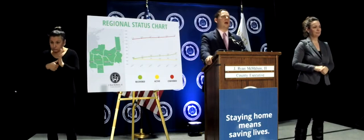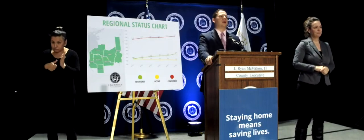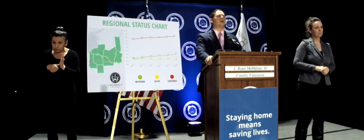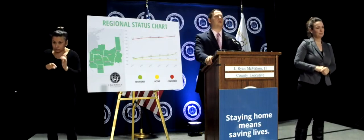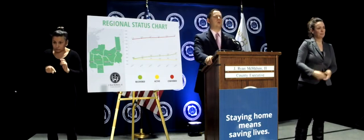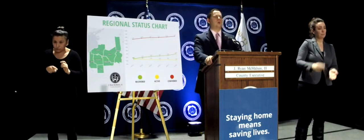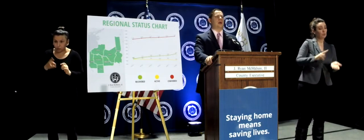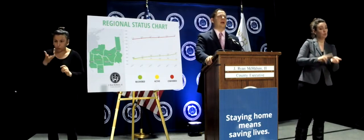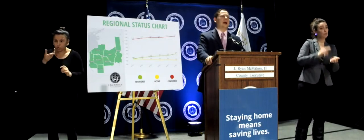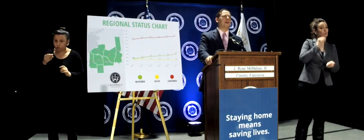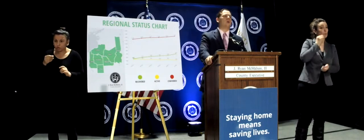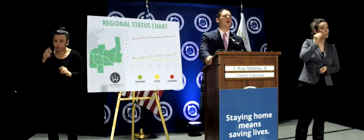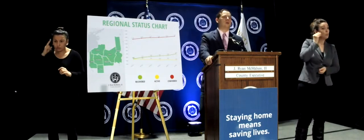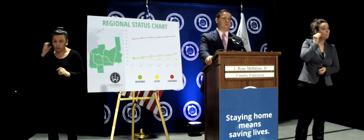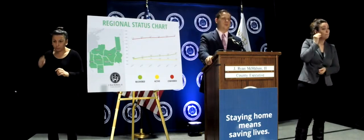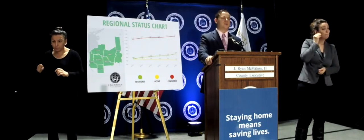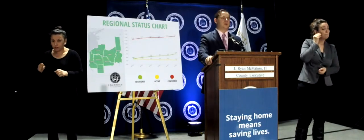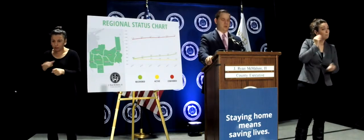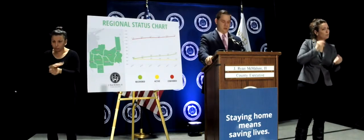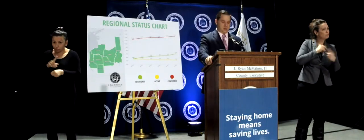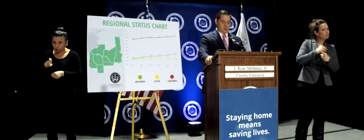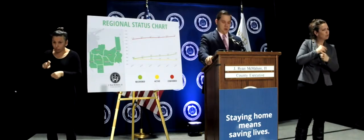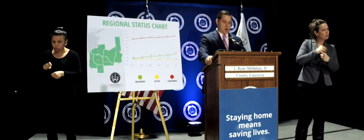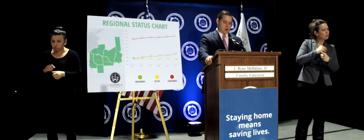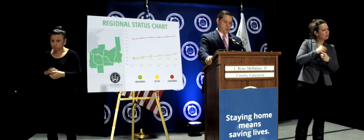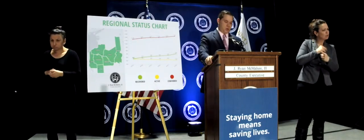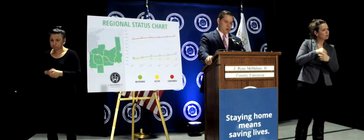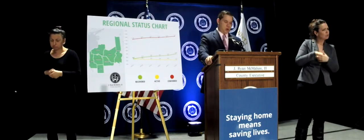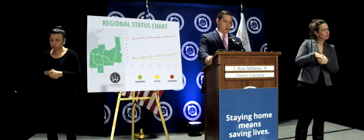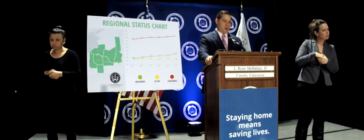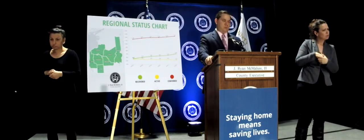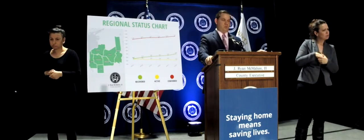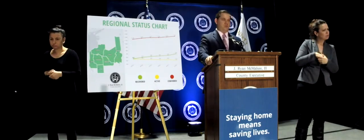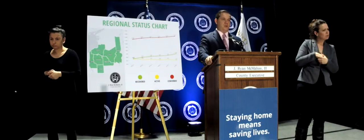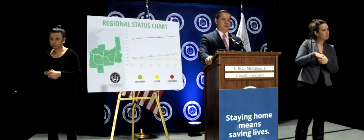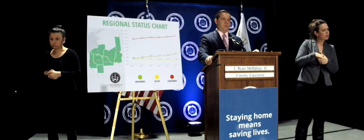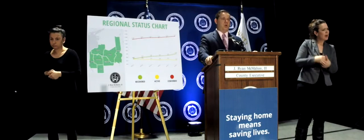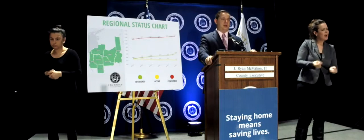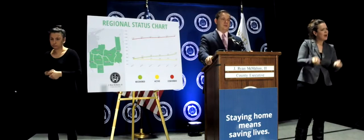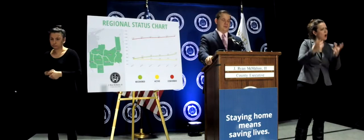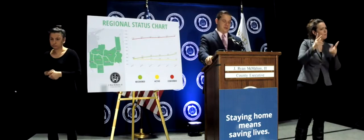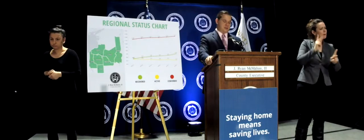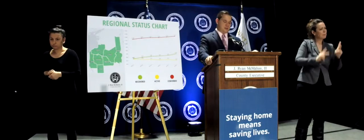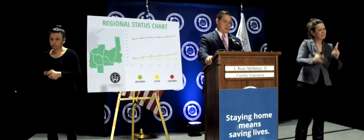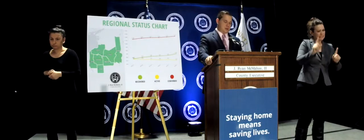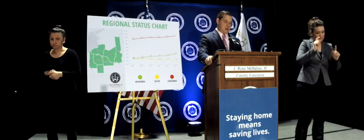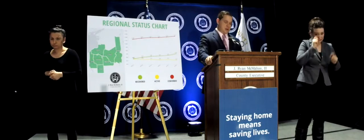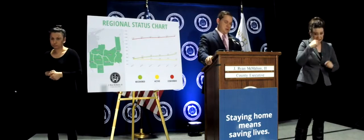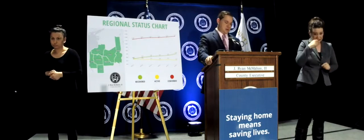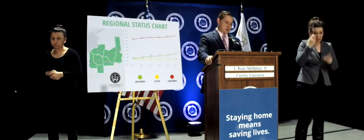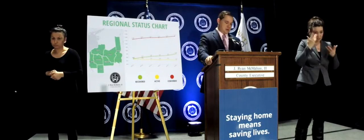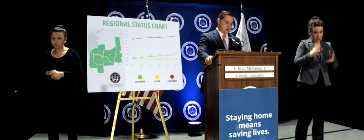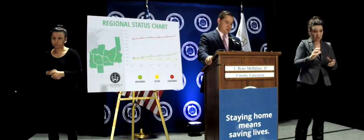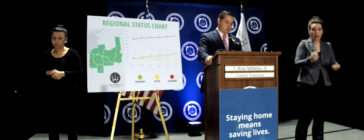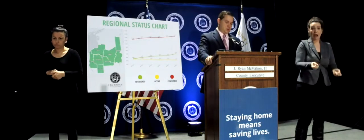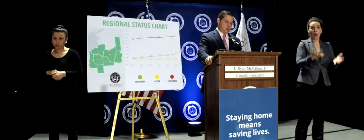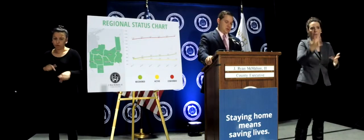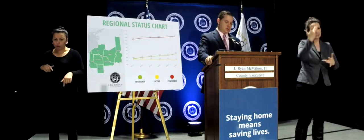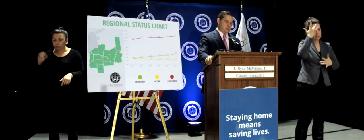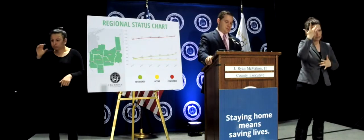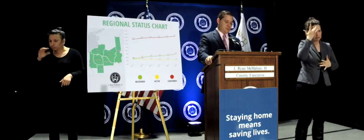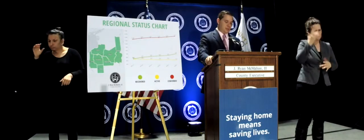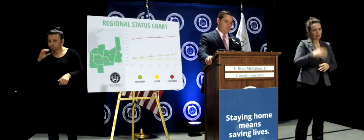We're not gonna highlight one facility. We know that via the proactive testing today,